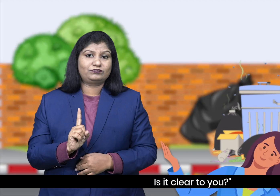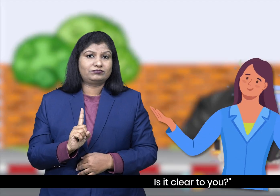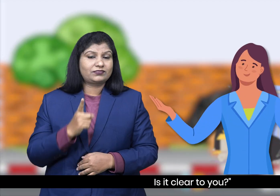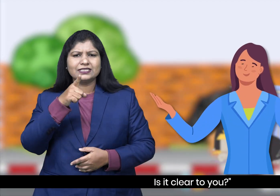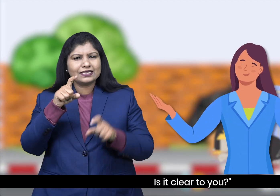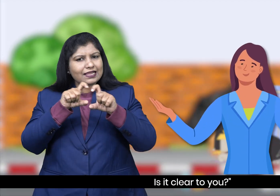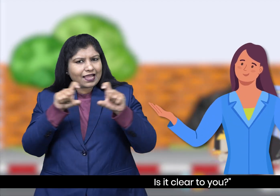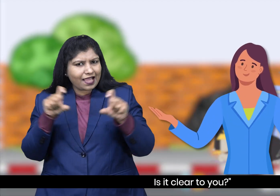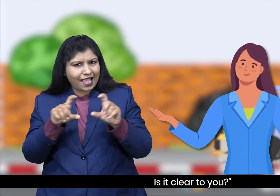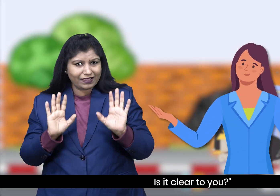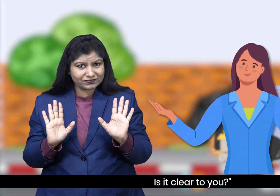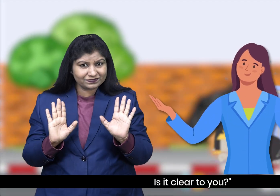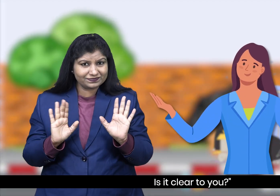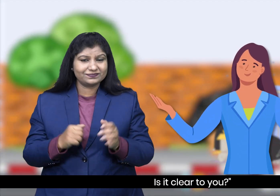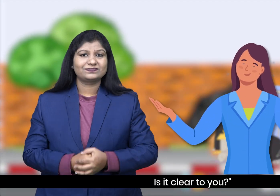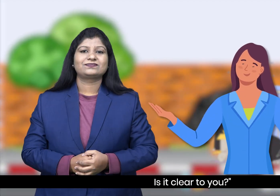Is it clear to you?